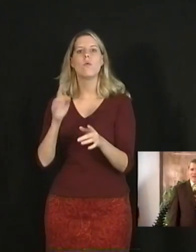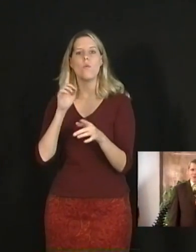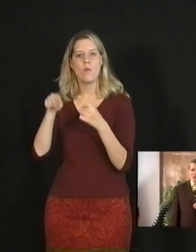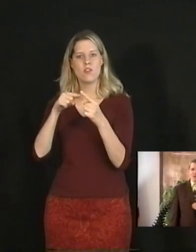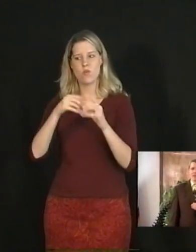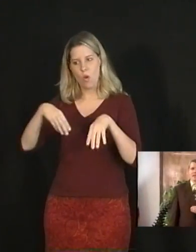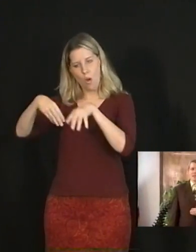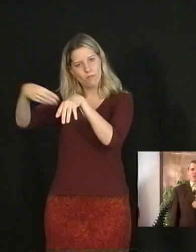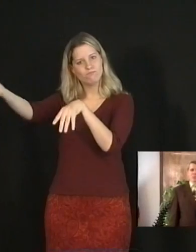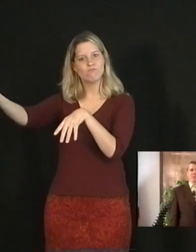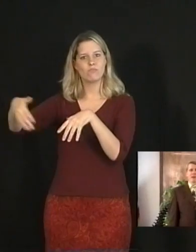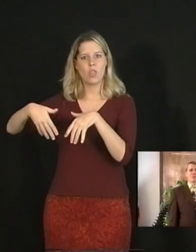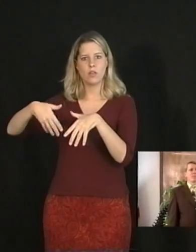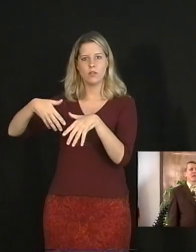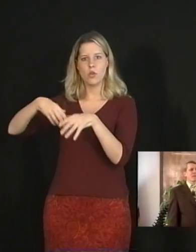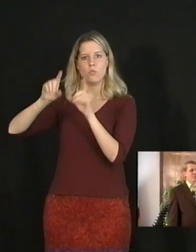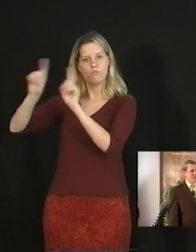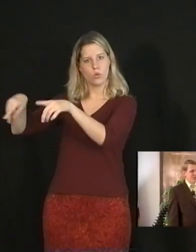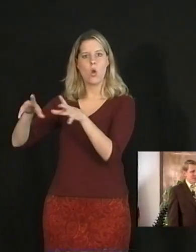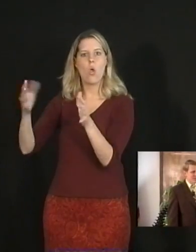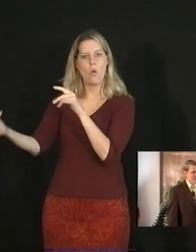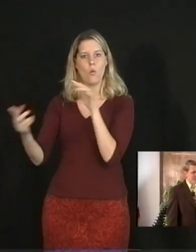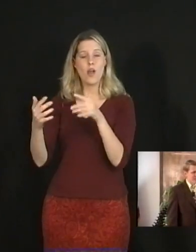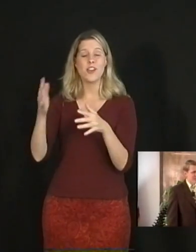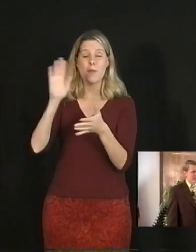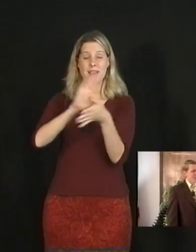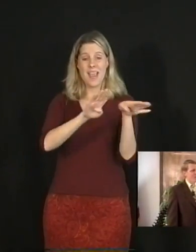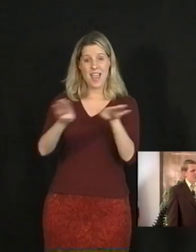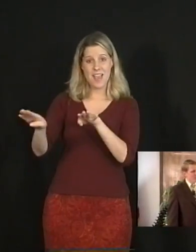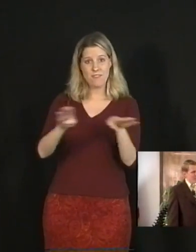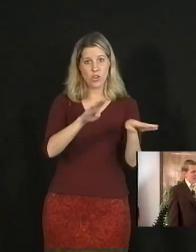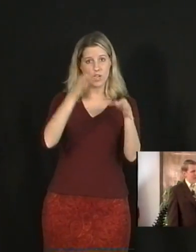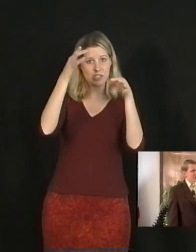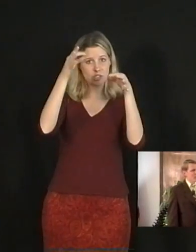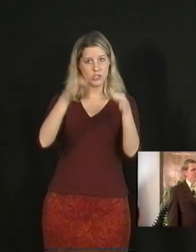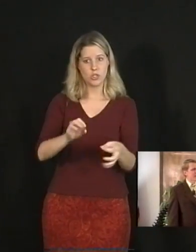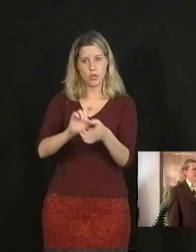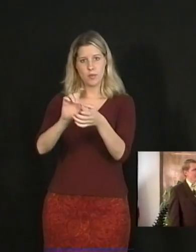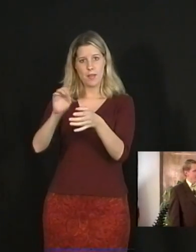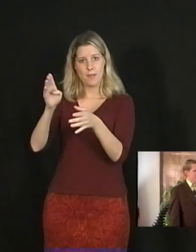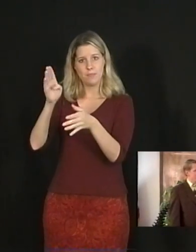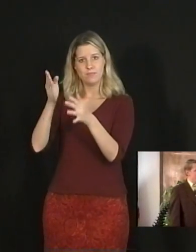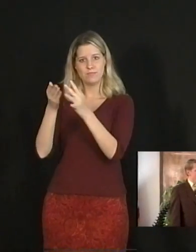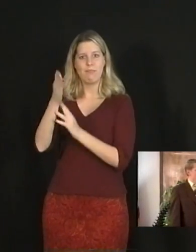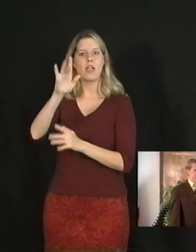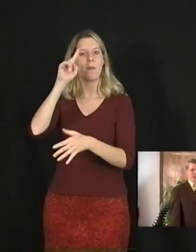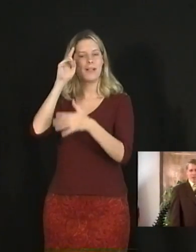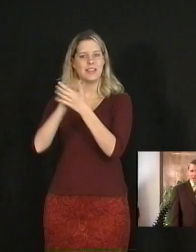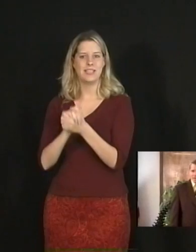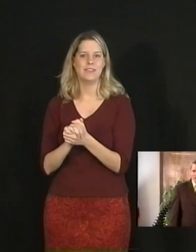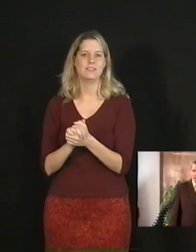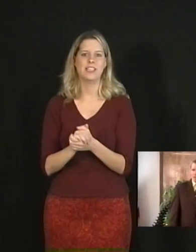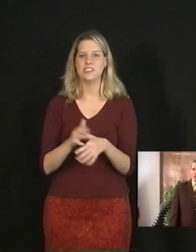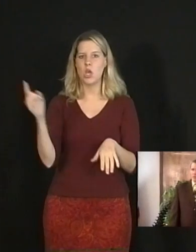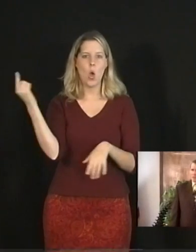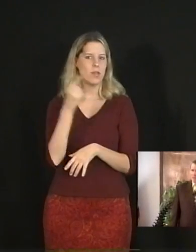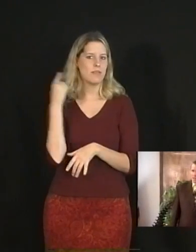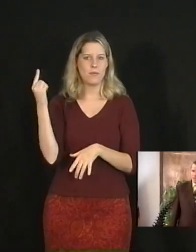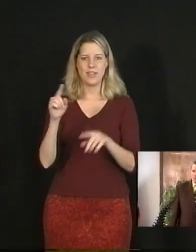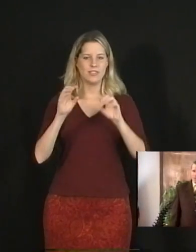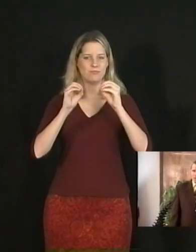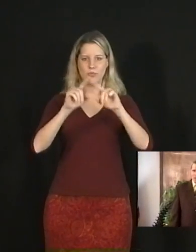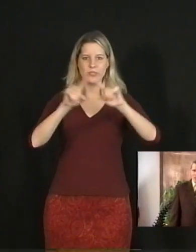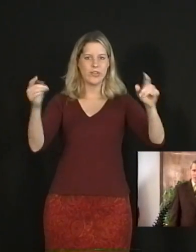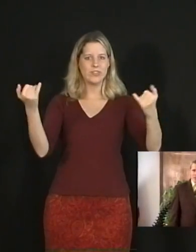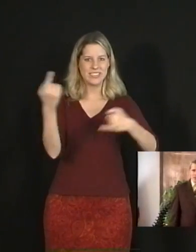Your behavior is determined by your beliefs. What you believe determines how you behave. It's always been that way, and it's no different